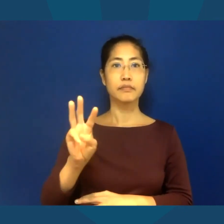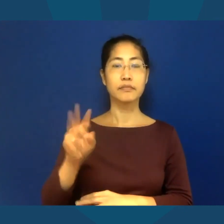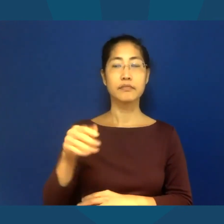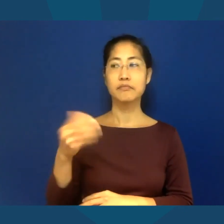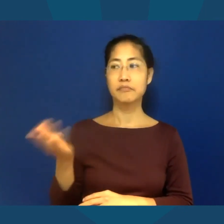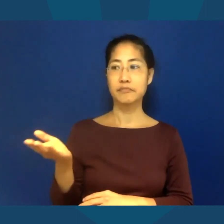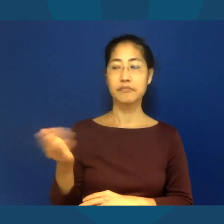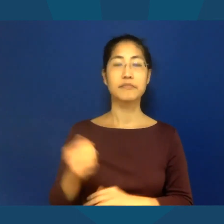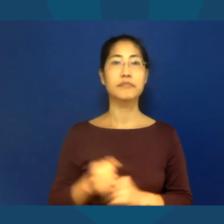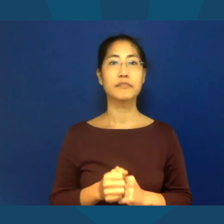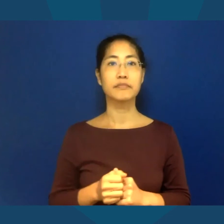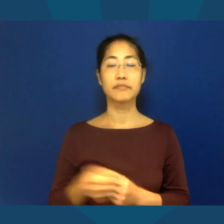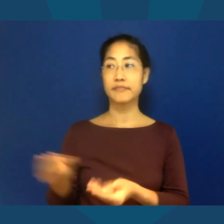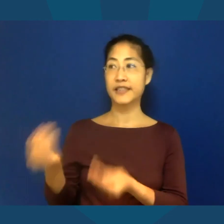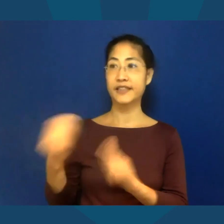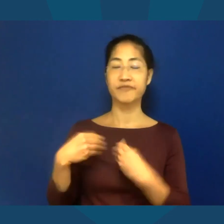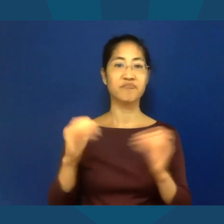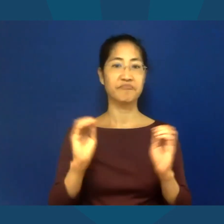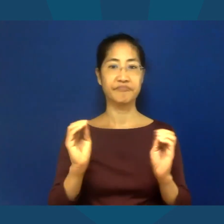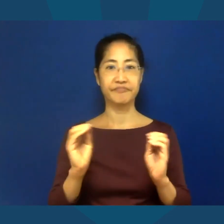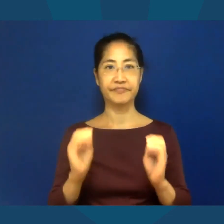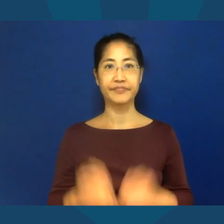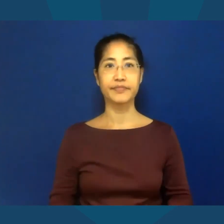Website, no website submitted.